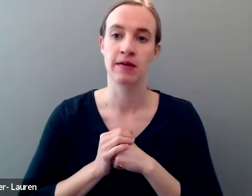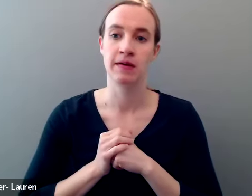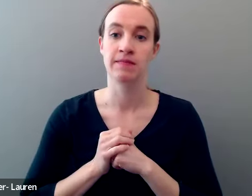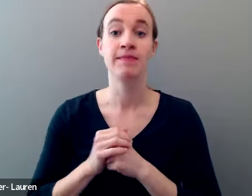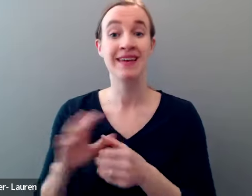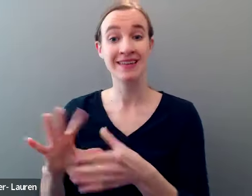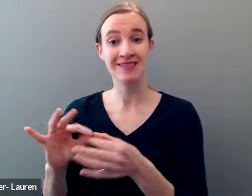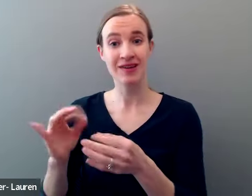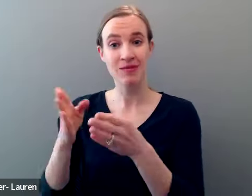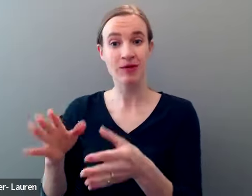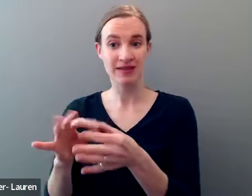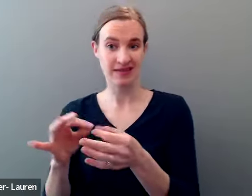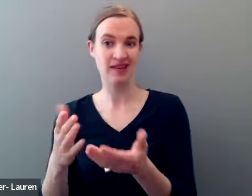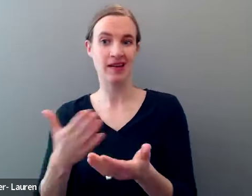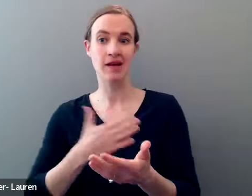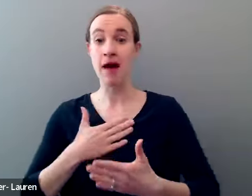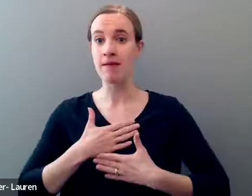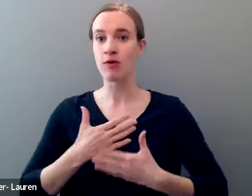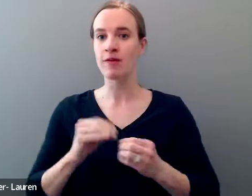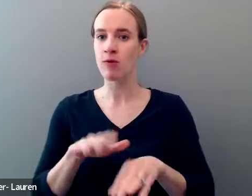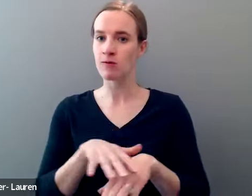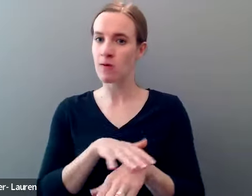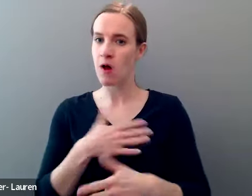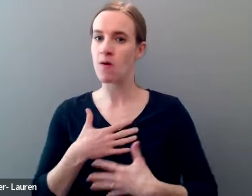Slowed your breathing down.